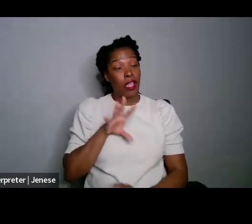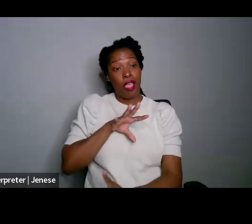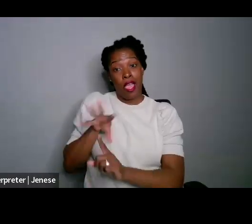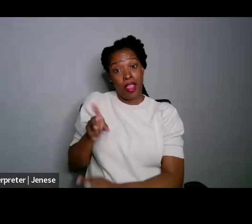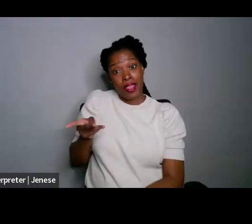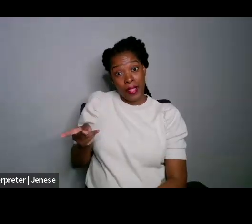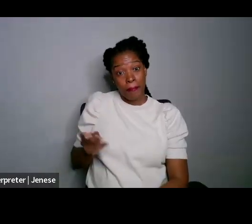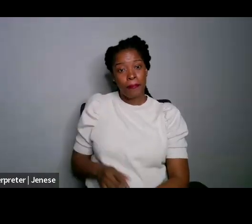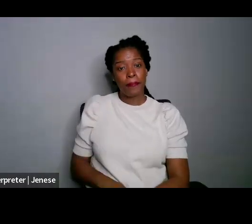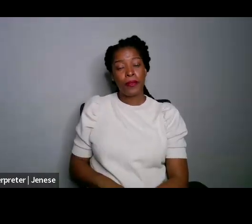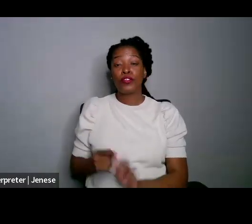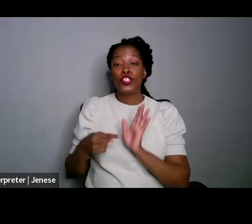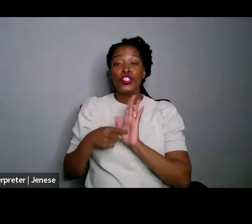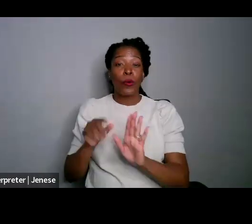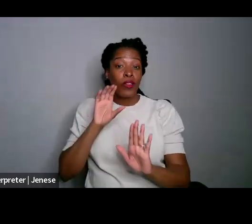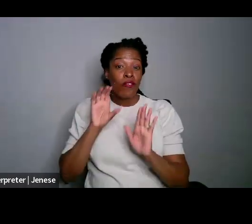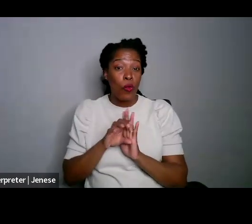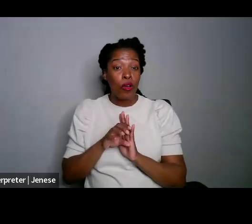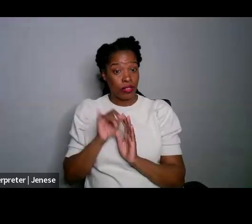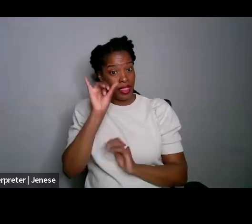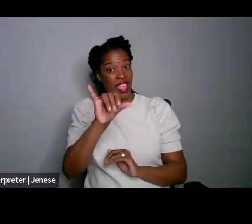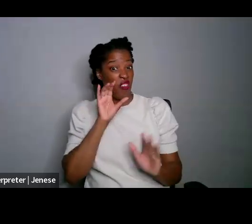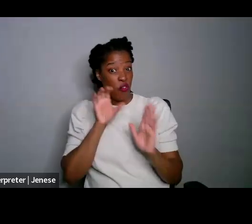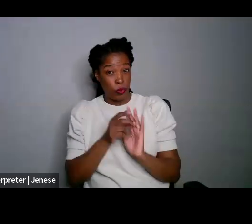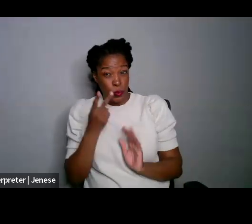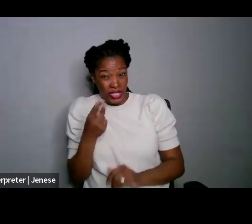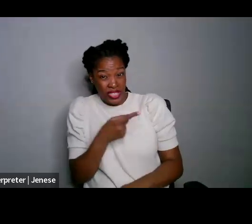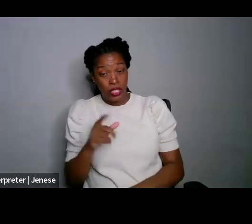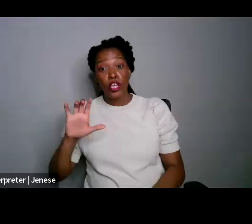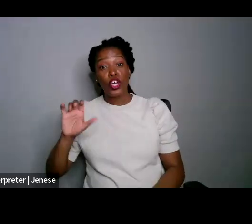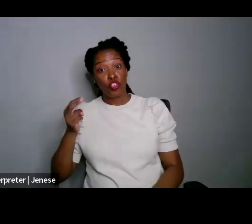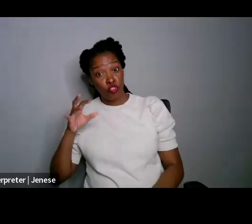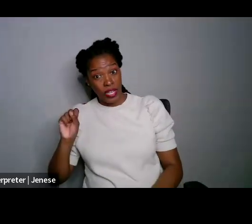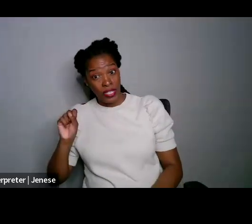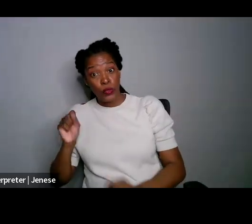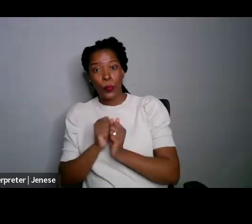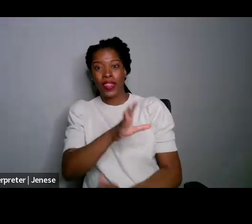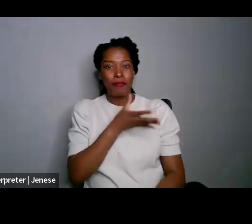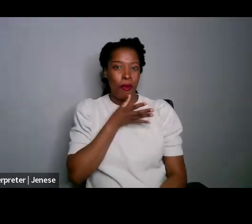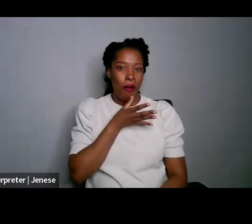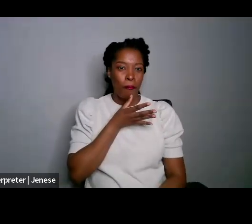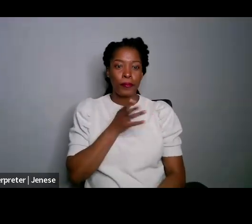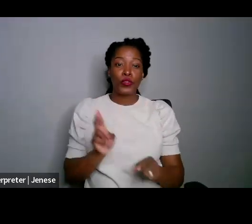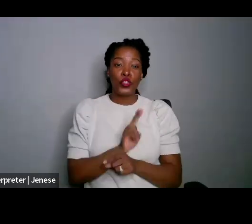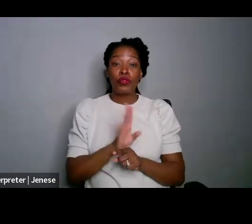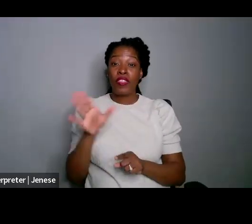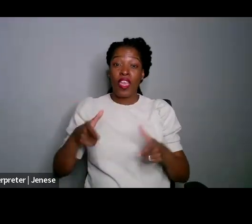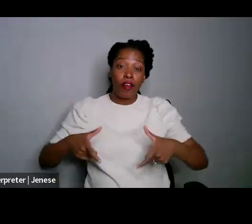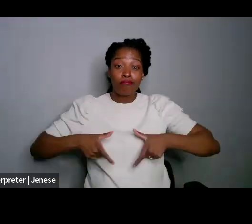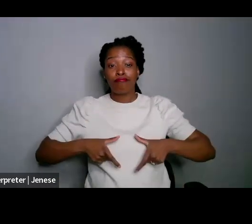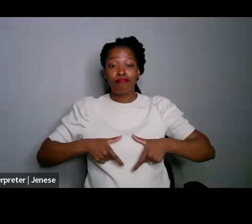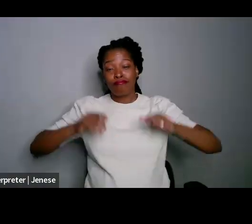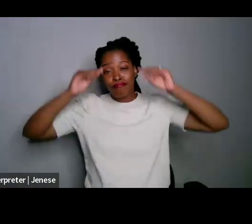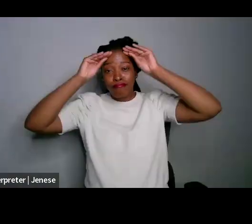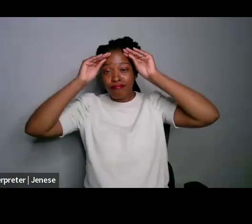on the screen is a photo of Chris himself with his mom. They're wearing the merch from their business and they're smiling, working behind the